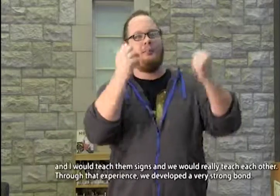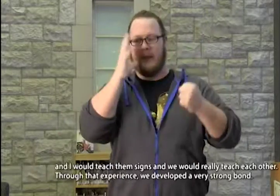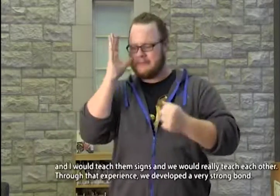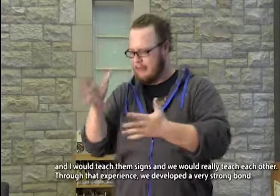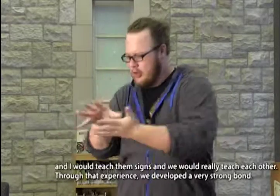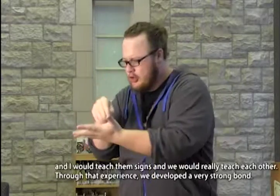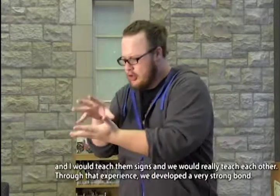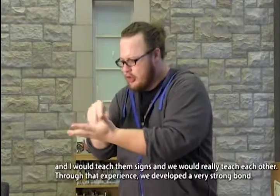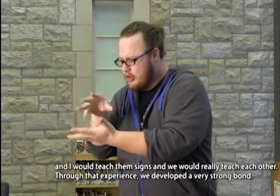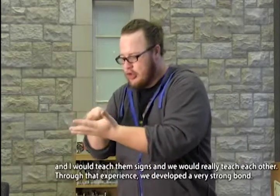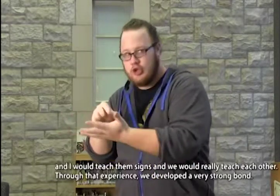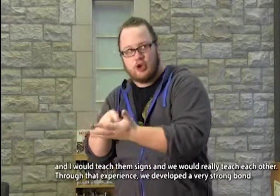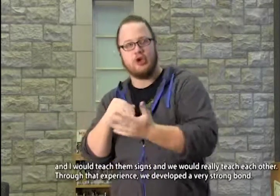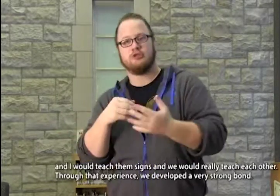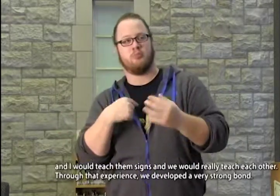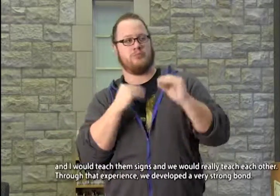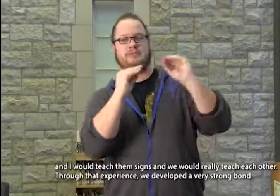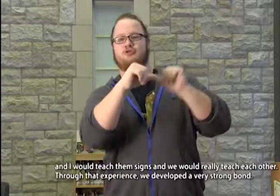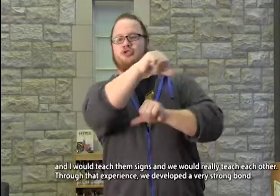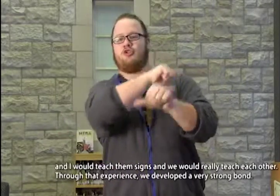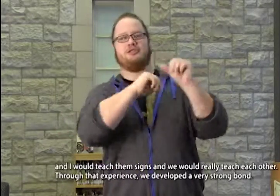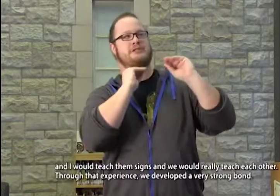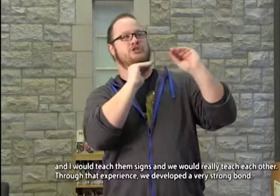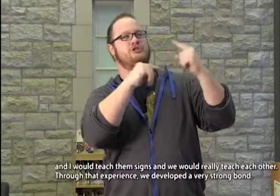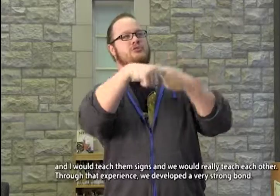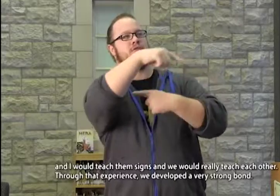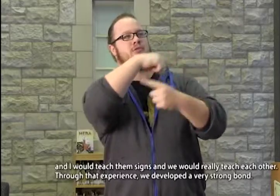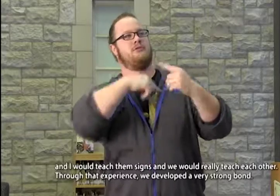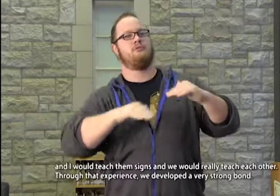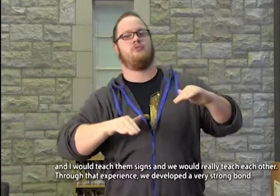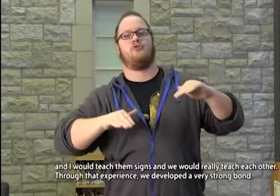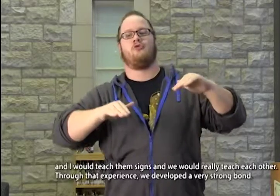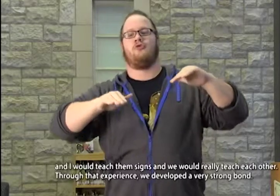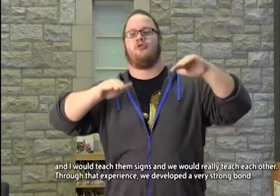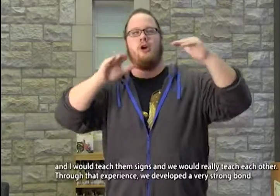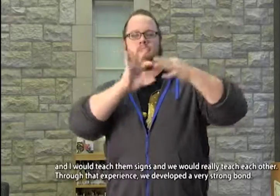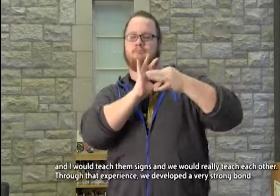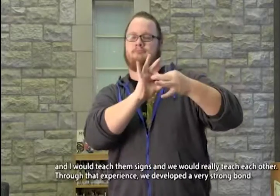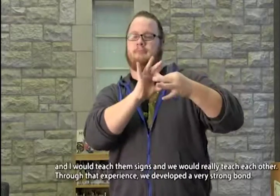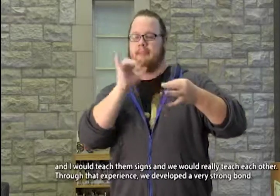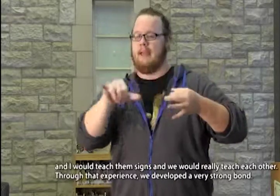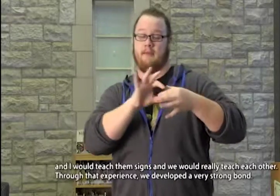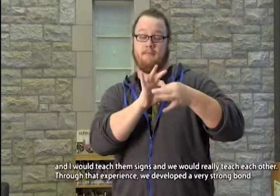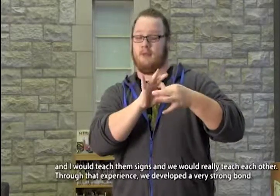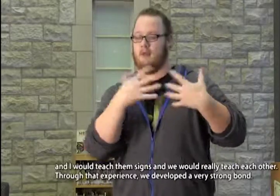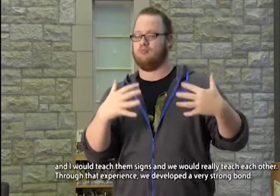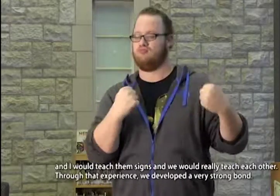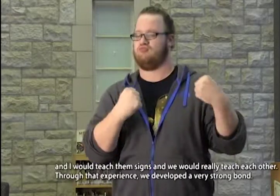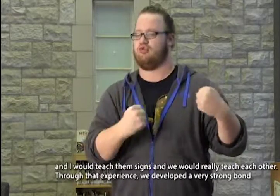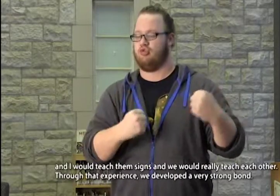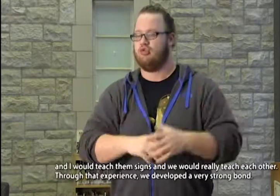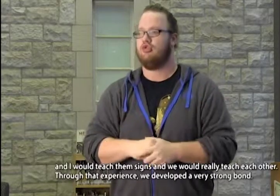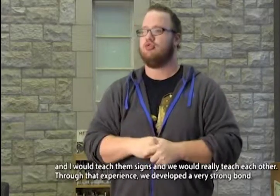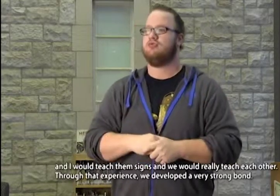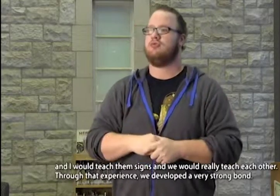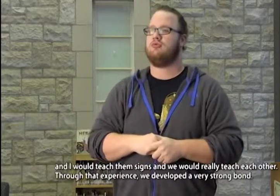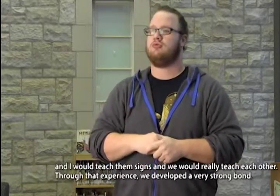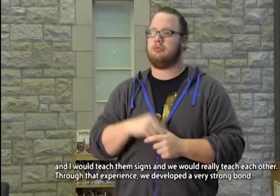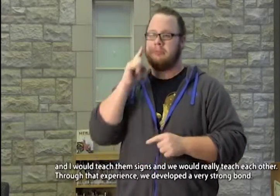and I would teach them signs, and we would really teach each other. And through that experience, we developed a very strong bond. It's